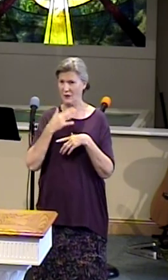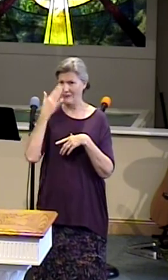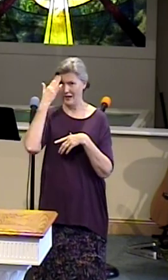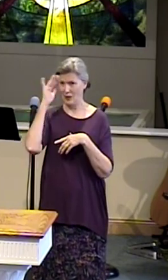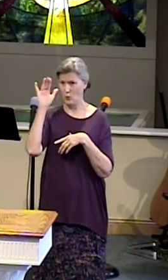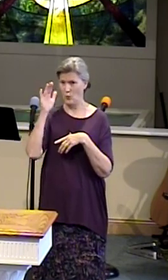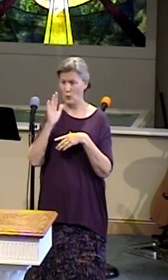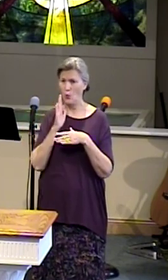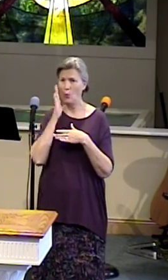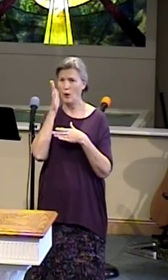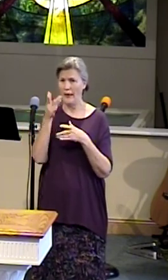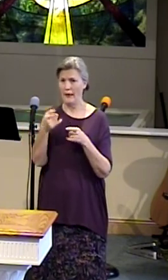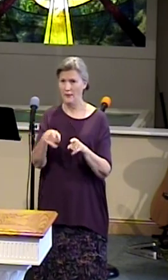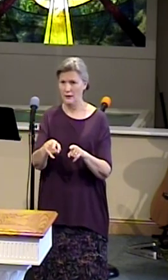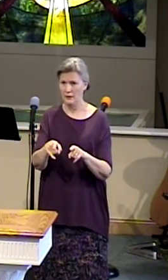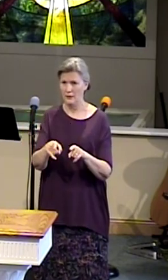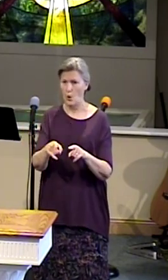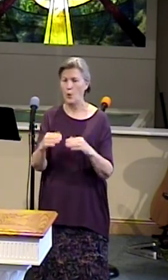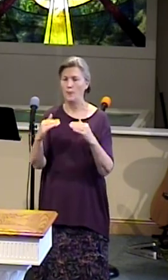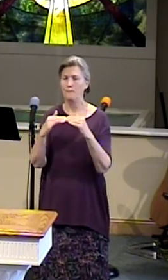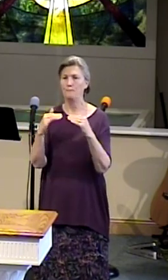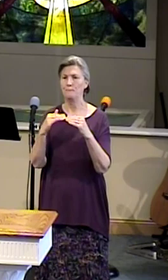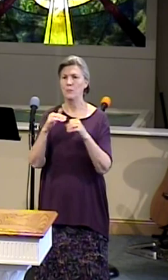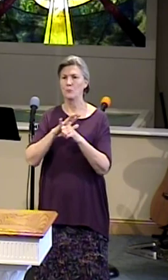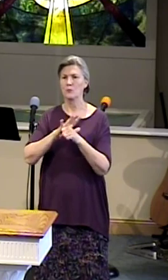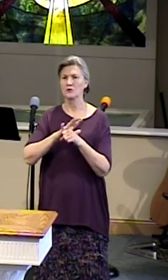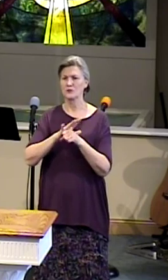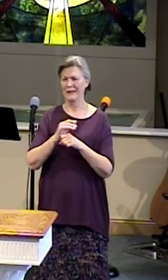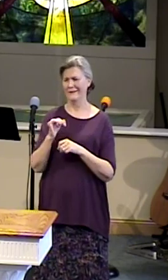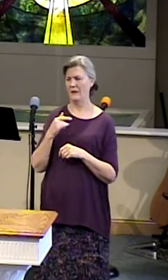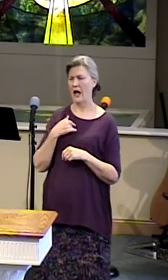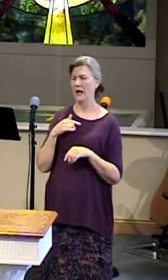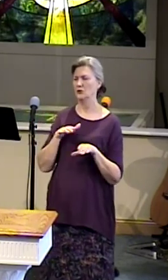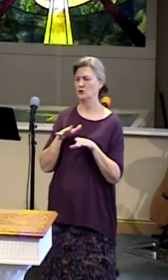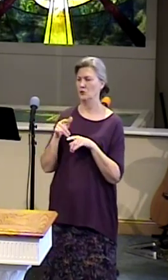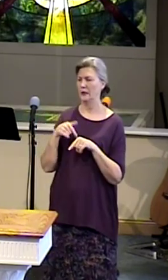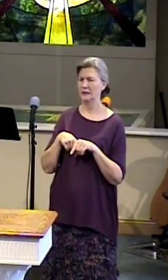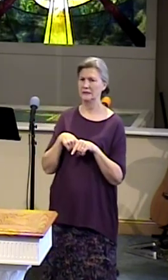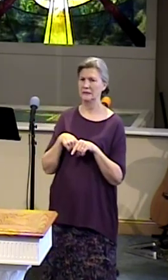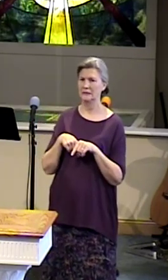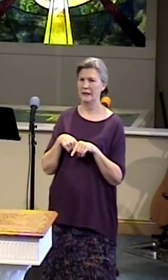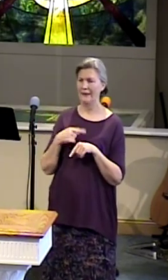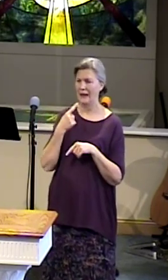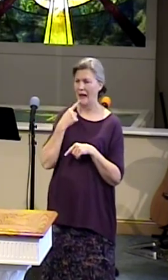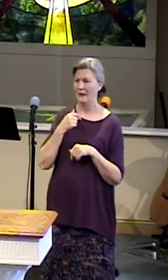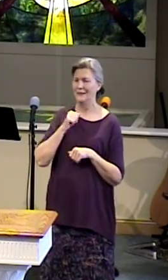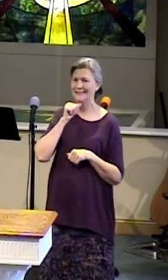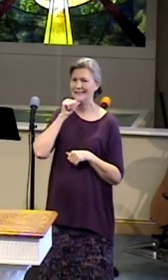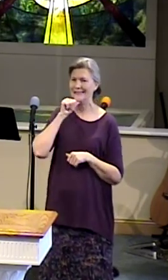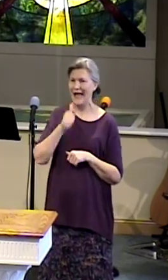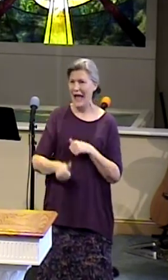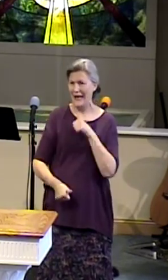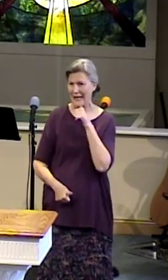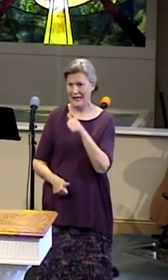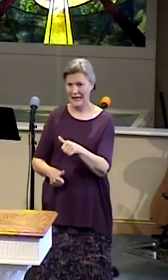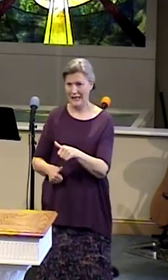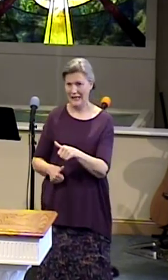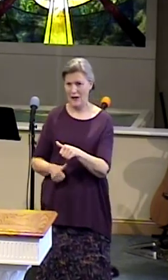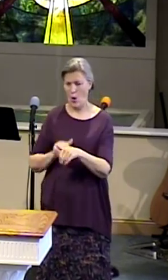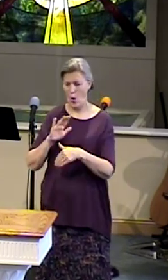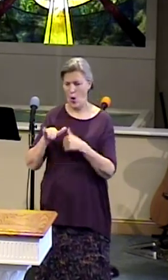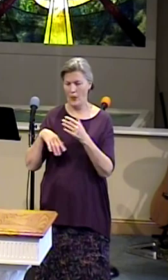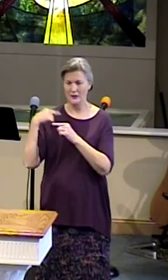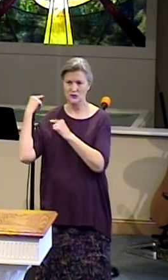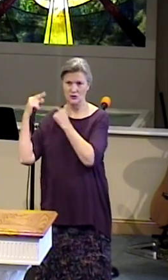pressure. If I do this, then I'm denouncing every generation before